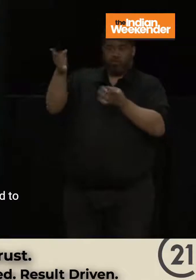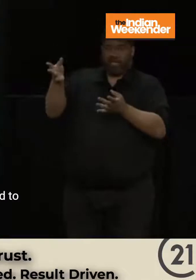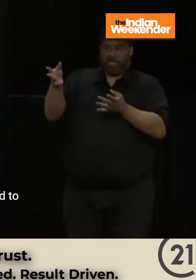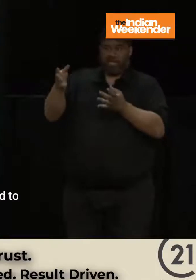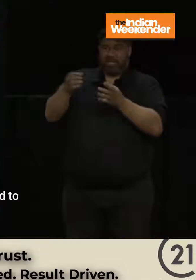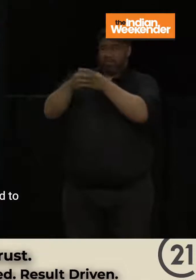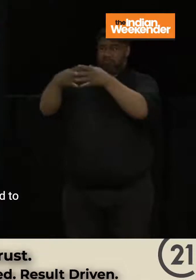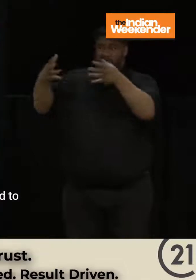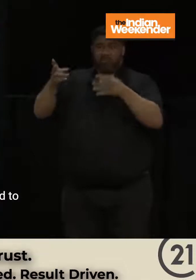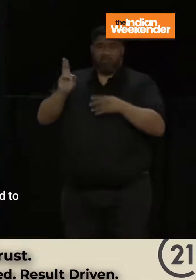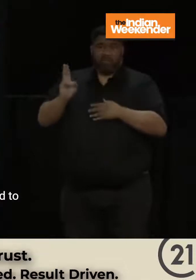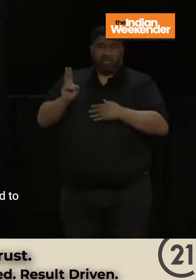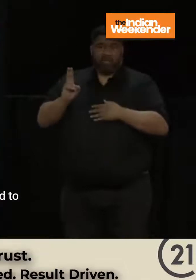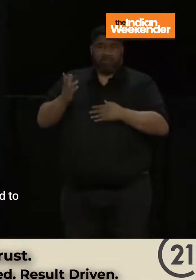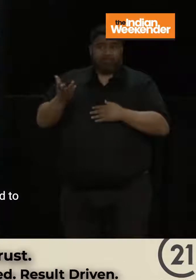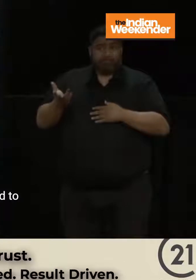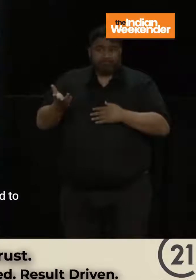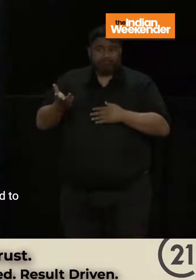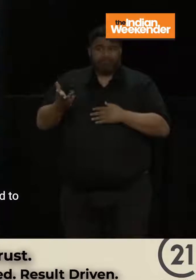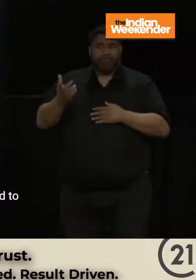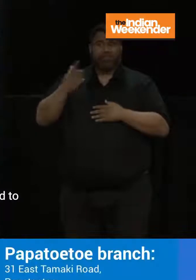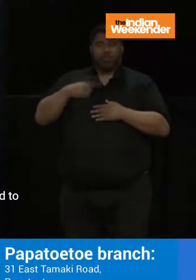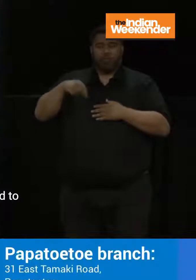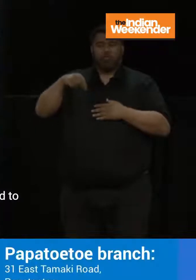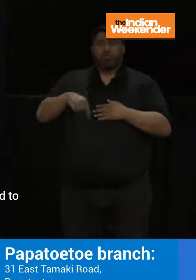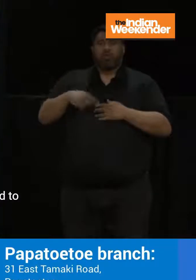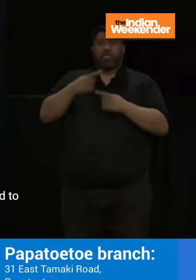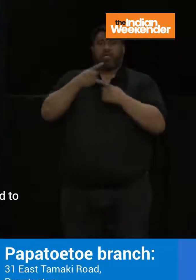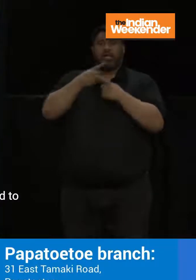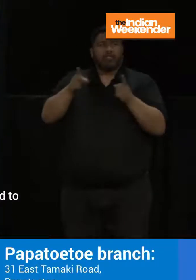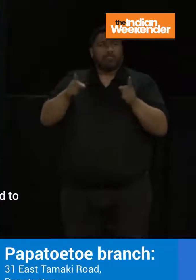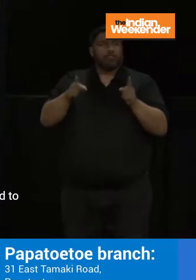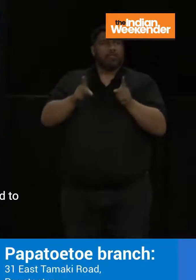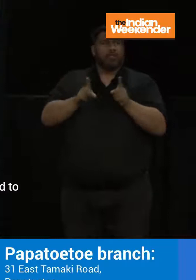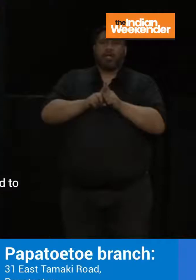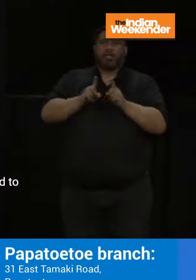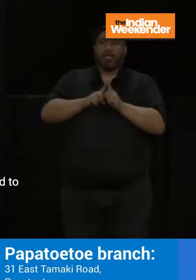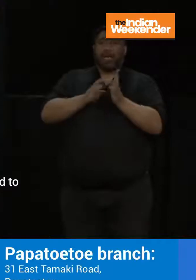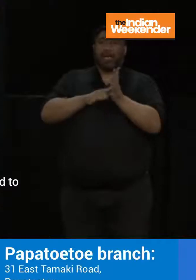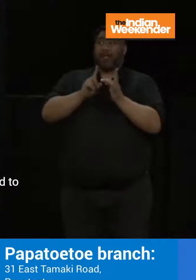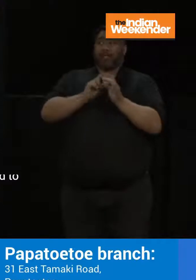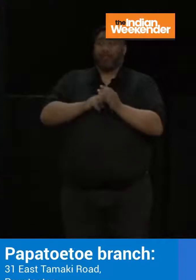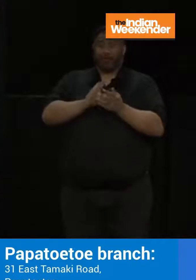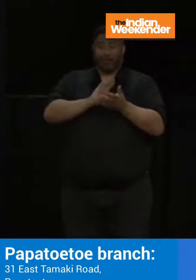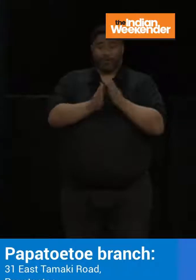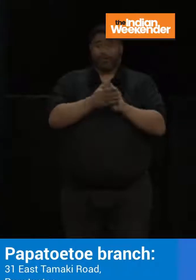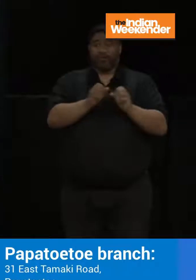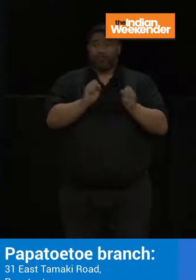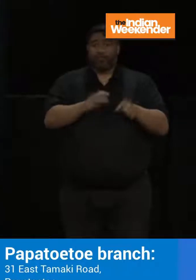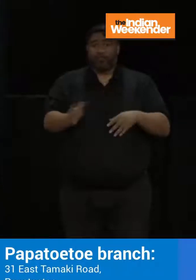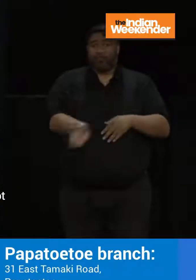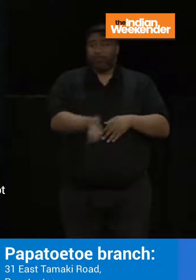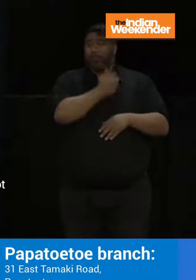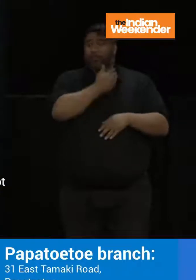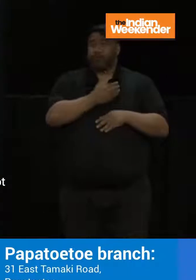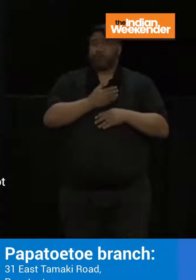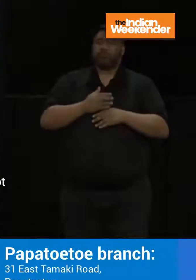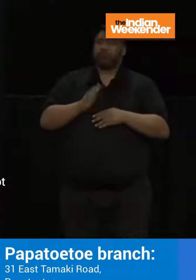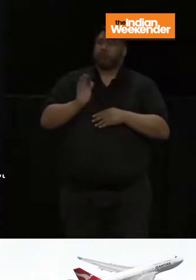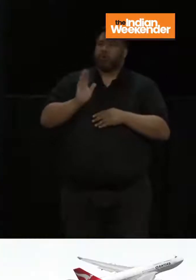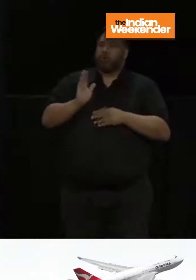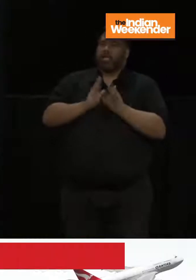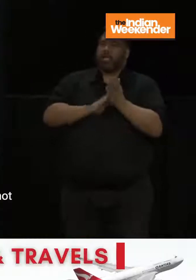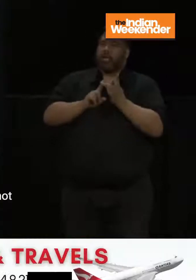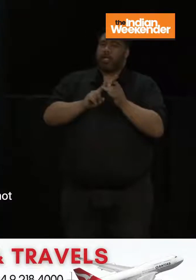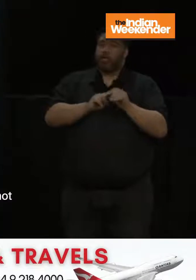a straightforward one. Today's announcement does not mean that the MIQ as a system is going to end anytime soon. MIQ